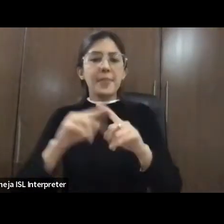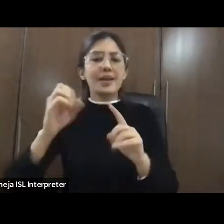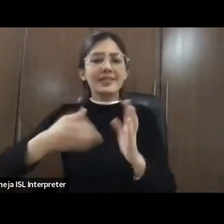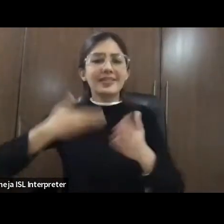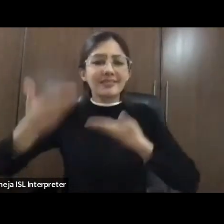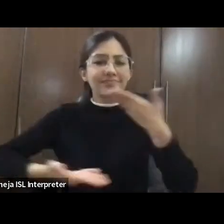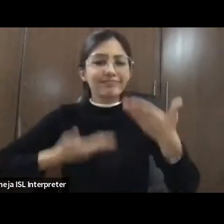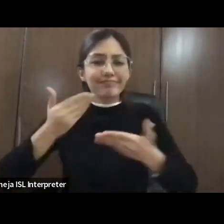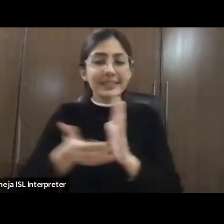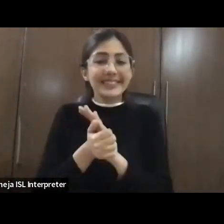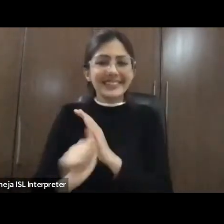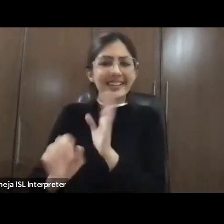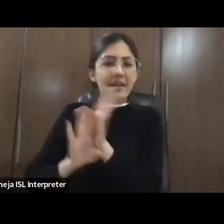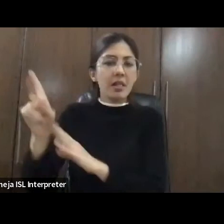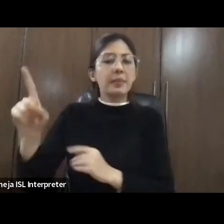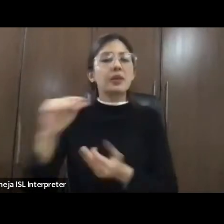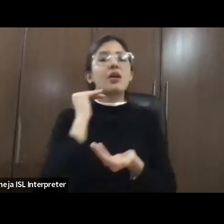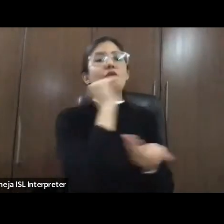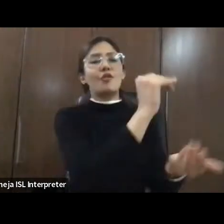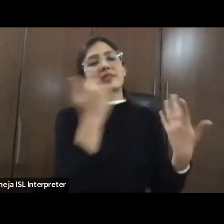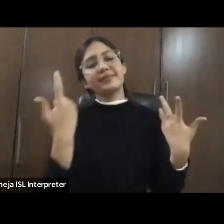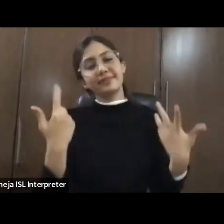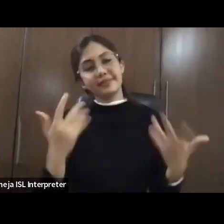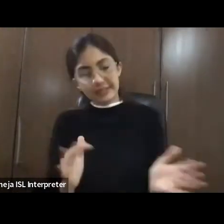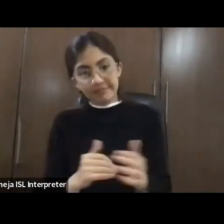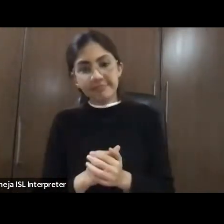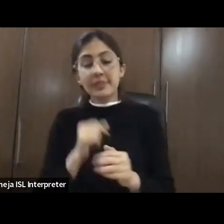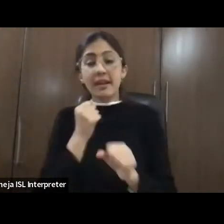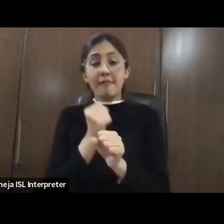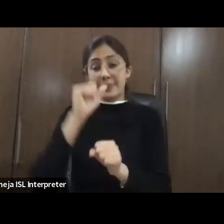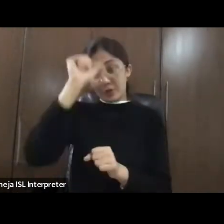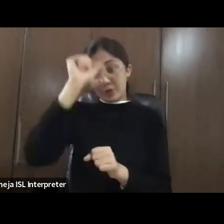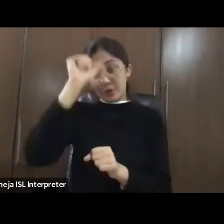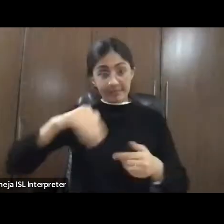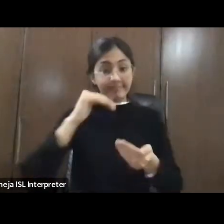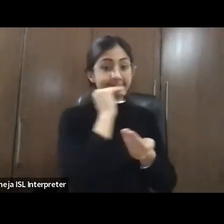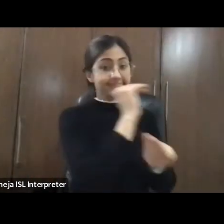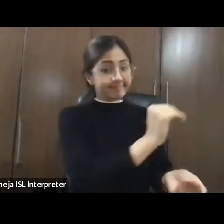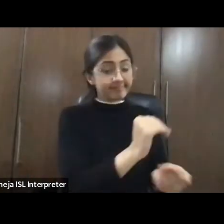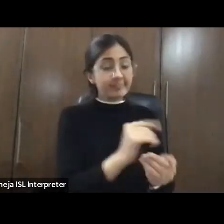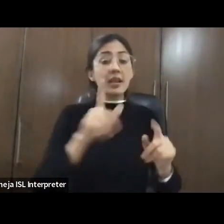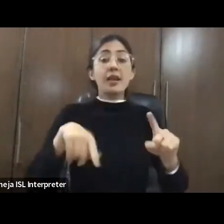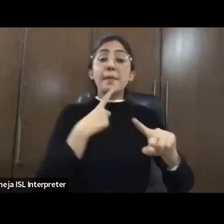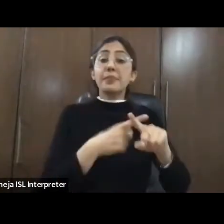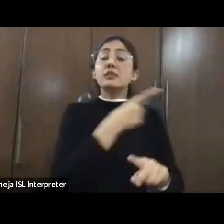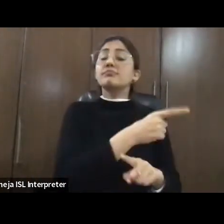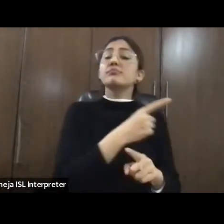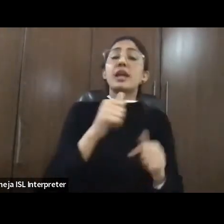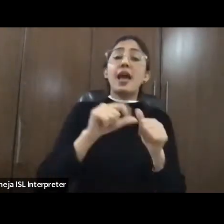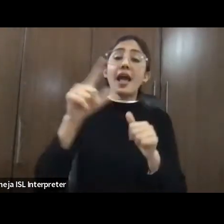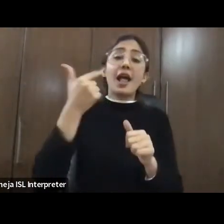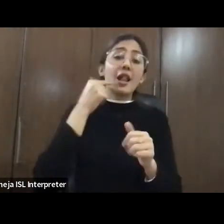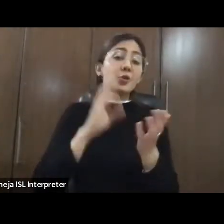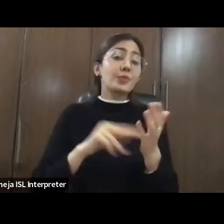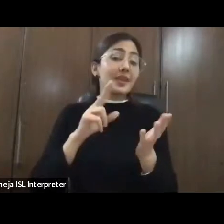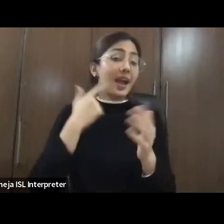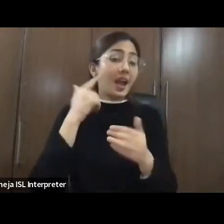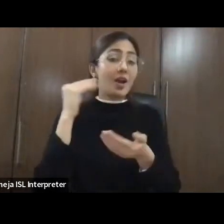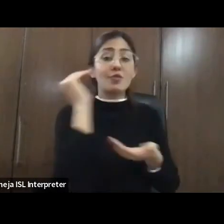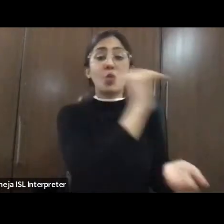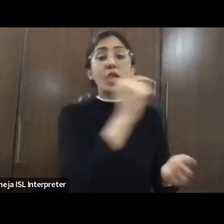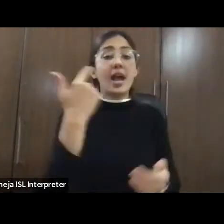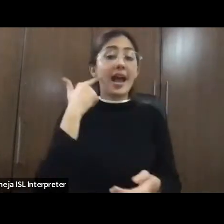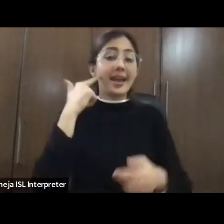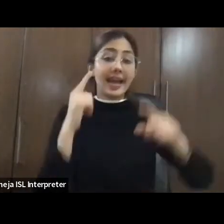and Entrepreneurship, Government of India. He is also the recipient of the Distinguished Alumni Award of IIT Delhi and